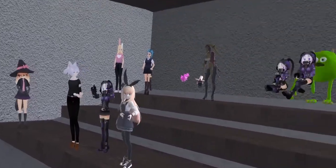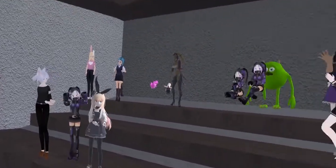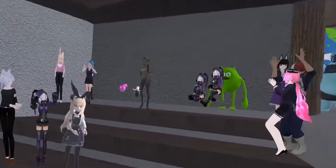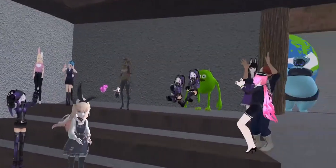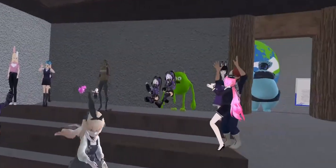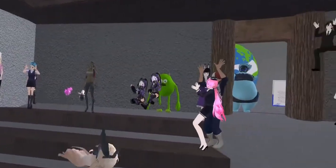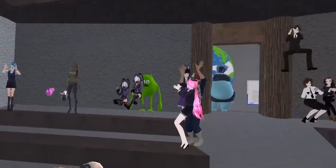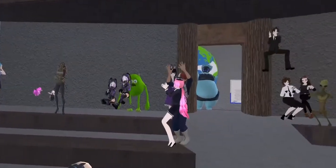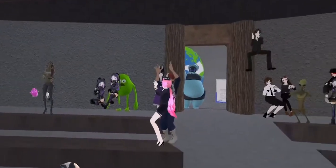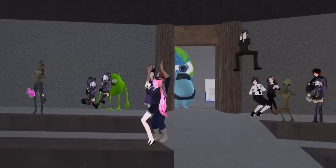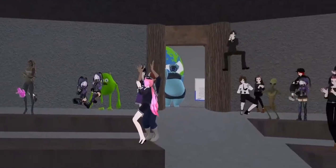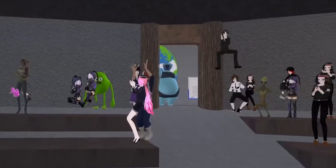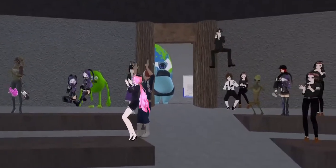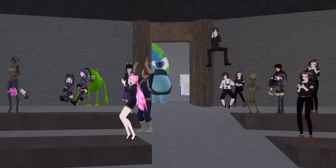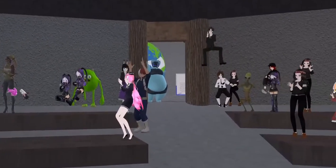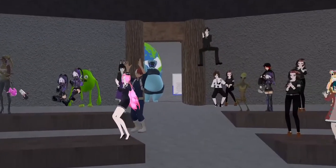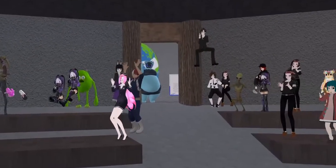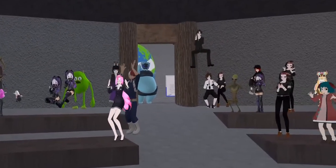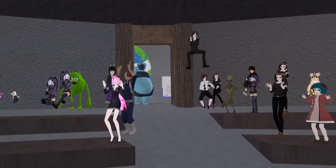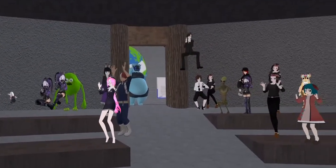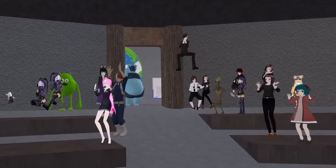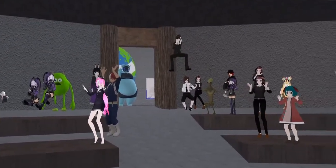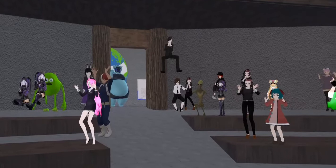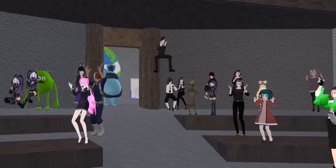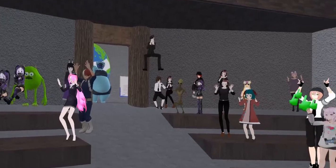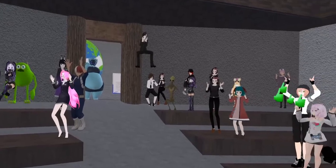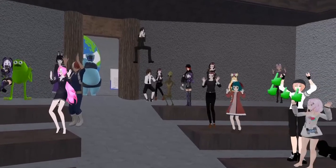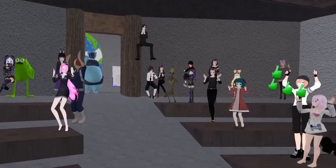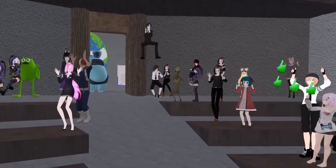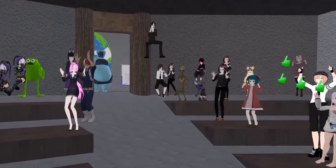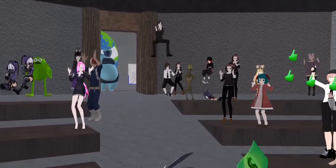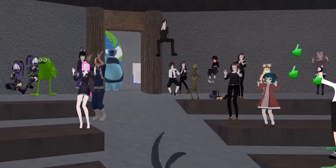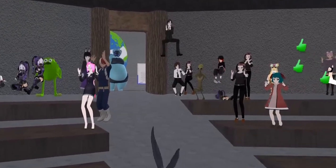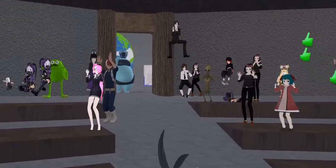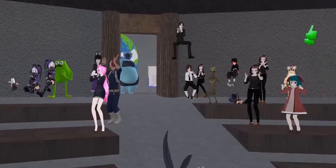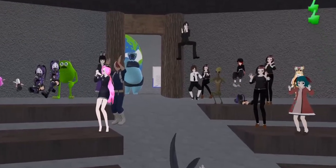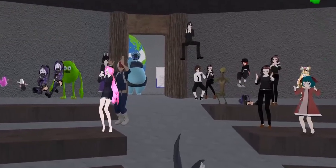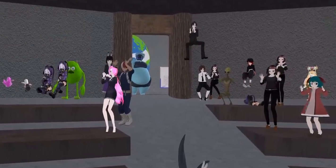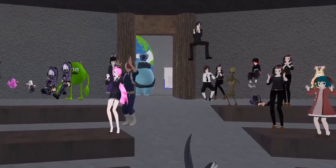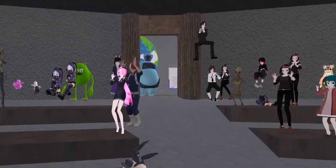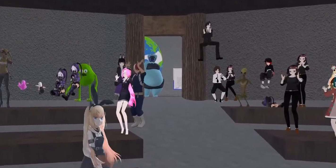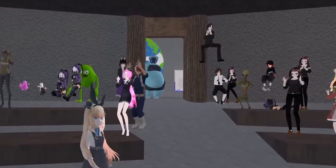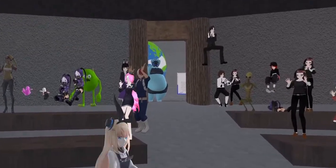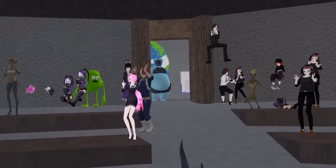Yay! Everyone give a big round of applause. I was not expecting the wine versus hot dog fight. That was a really